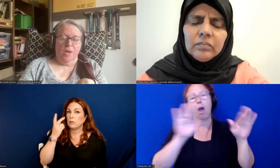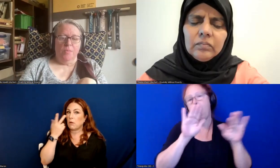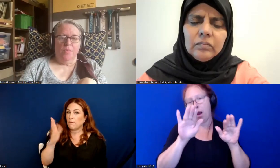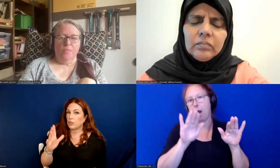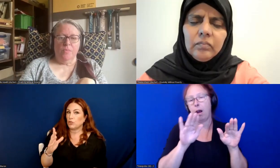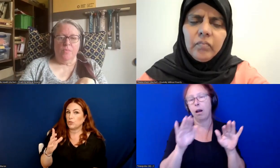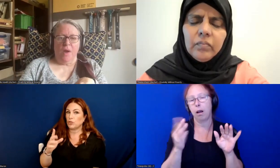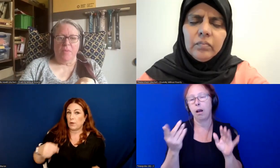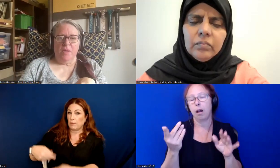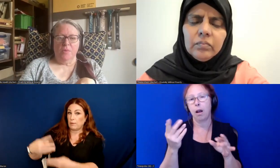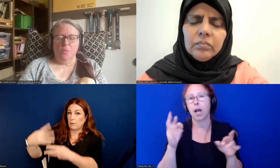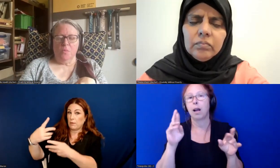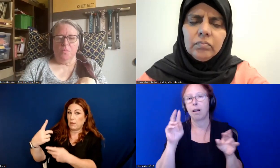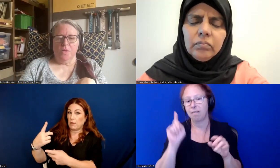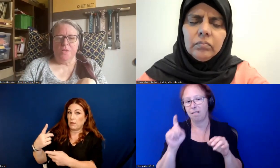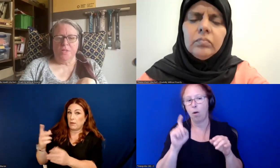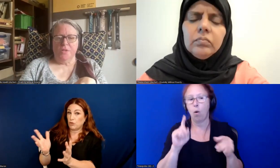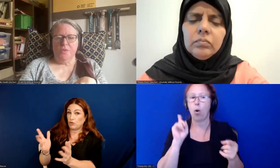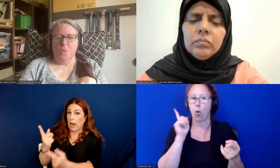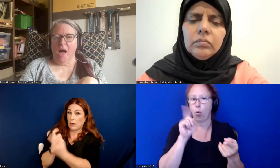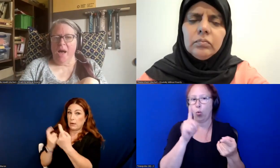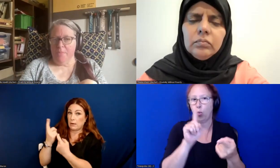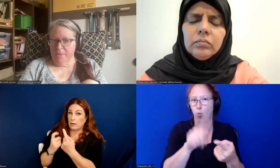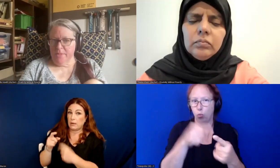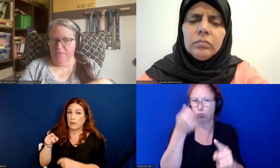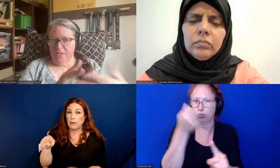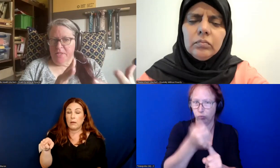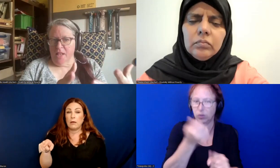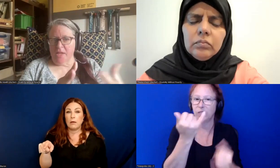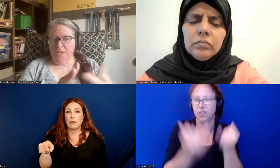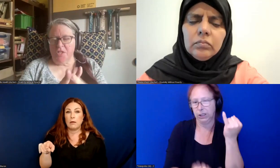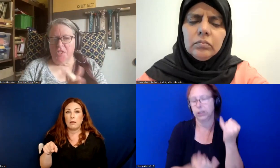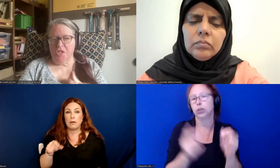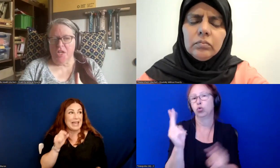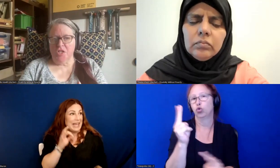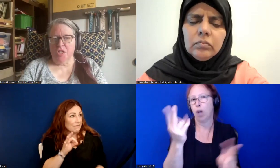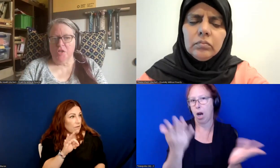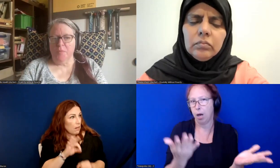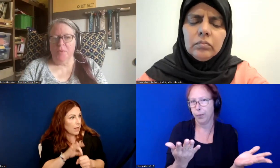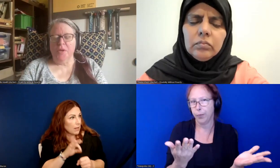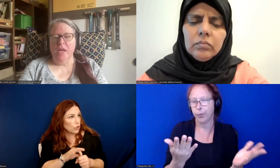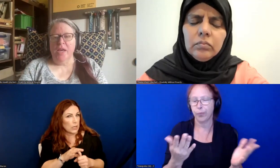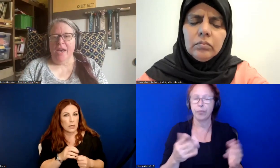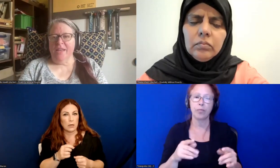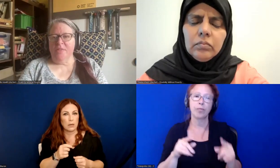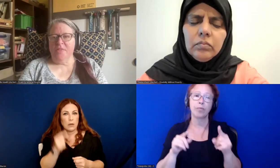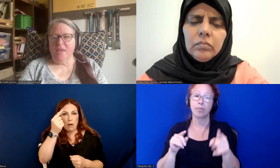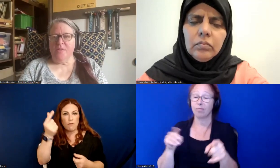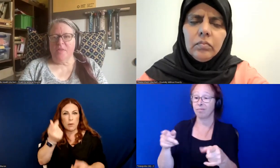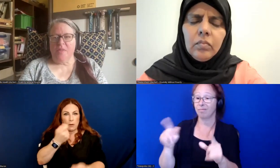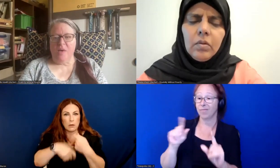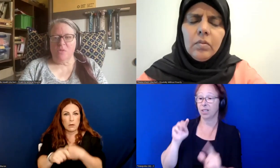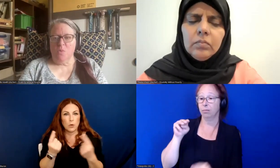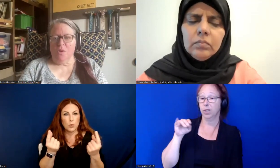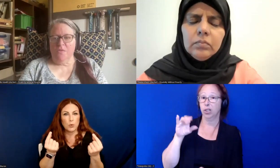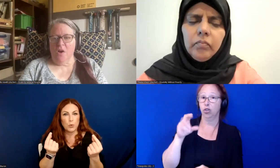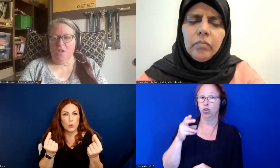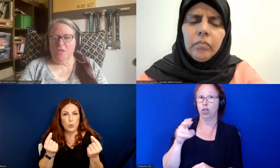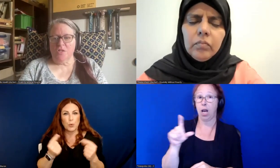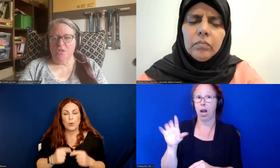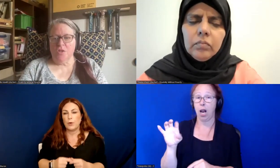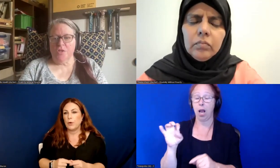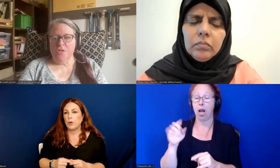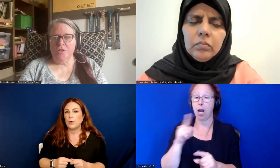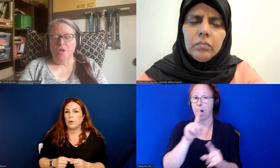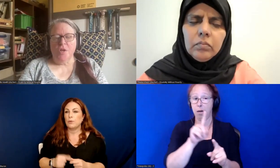questions, Rabia, was that what happens if there's an election and a change in government? And I think that that was one of